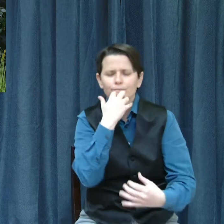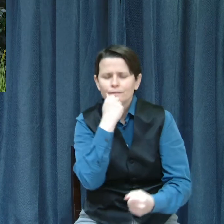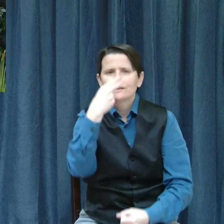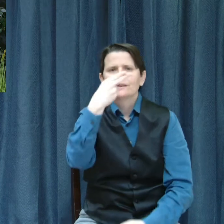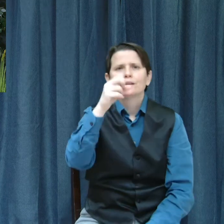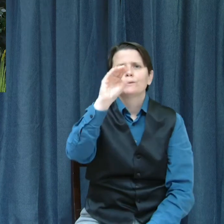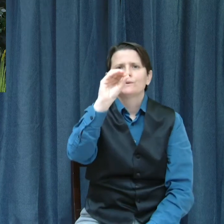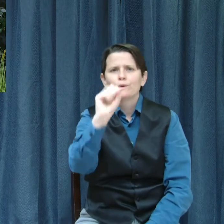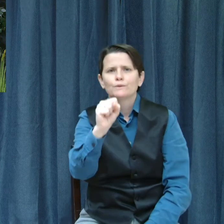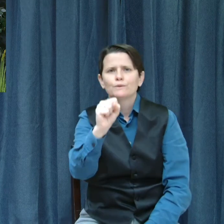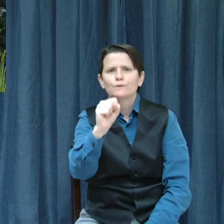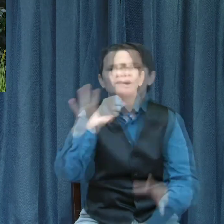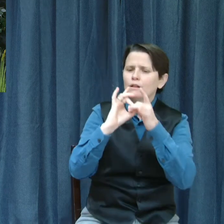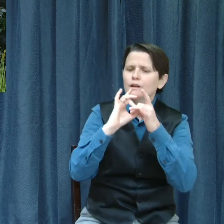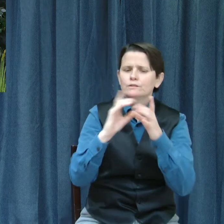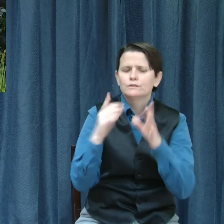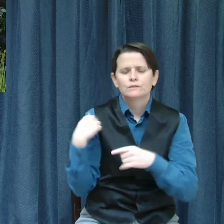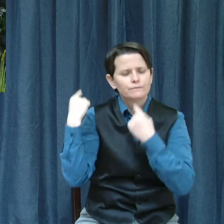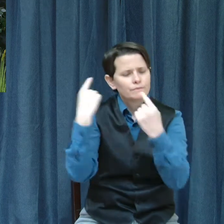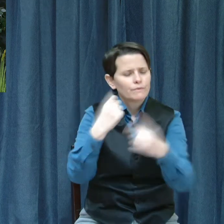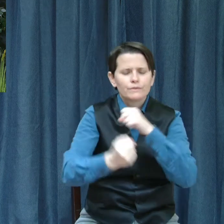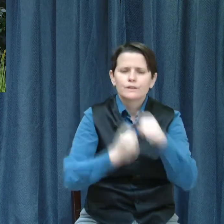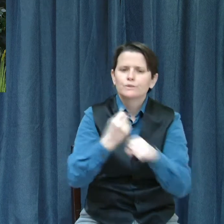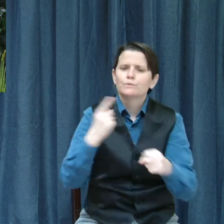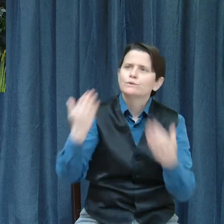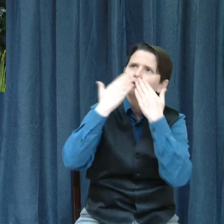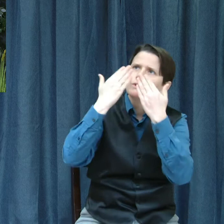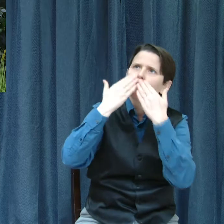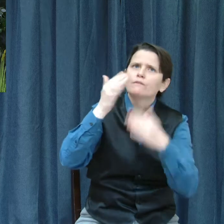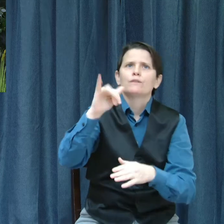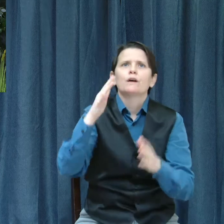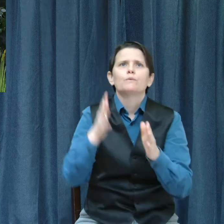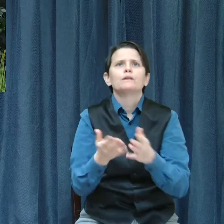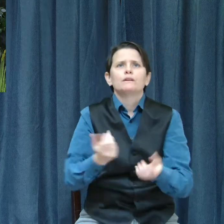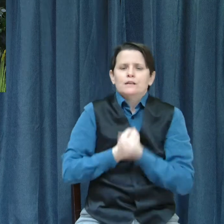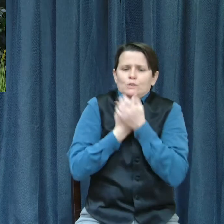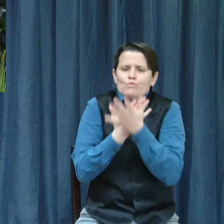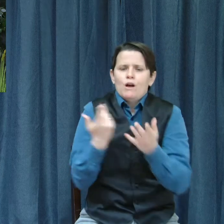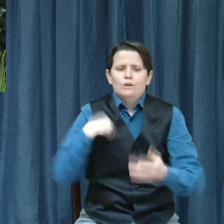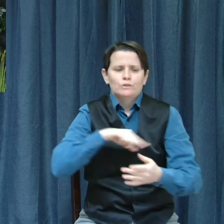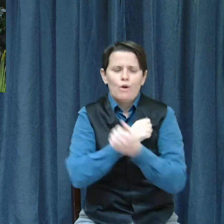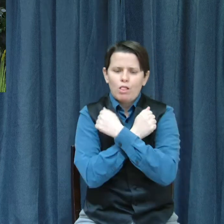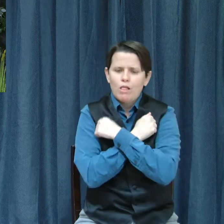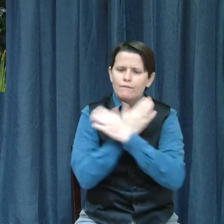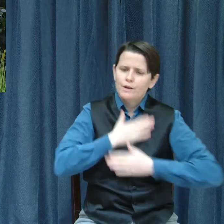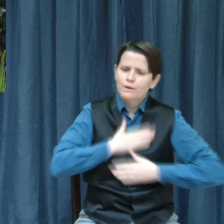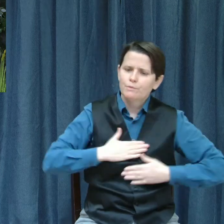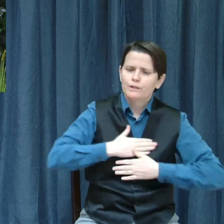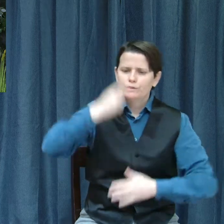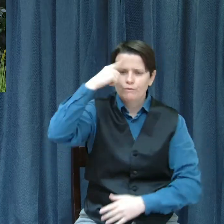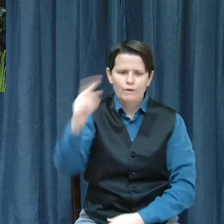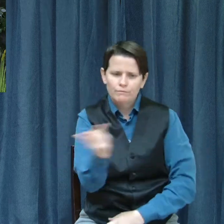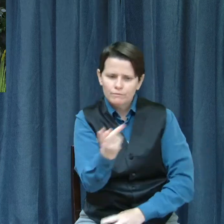been a blessing and a great gift to us, and we are grateful to have this opportunity to express our love and appreciation to this amazing